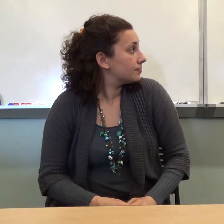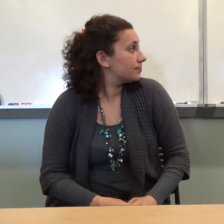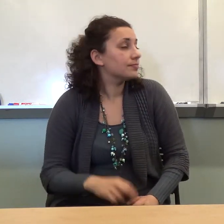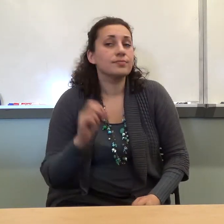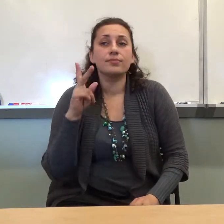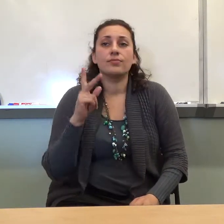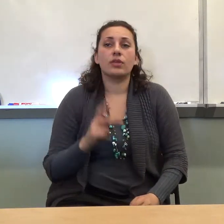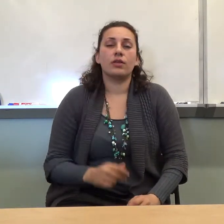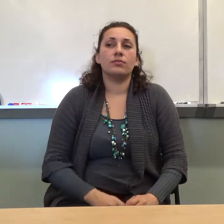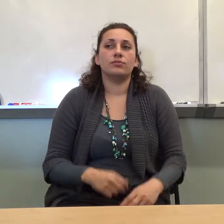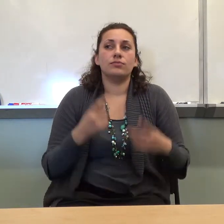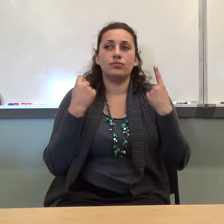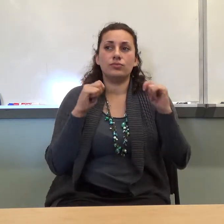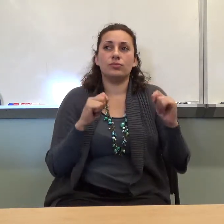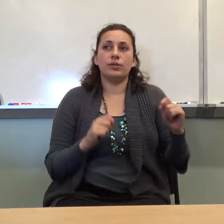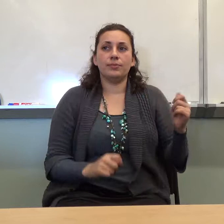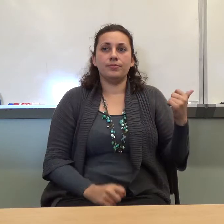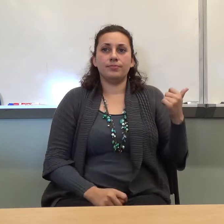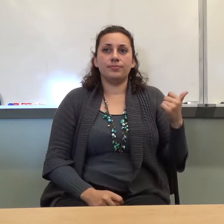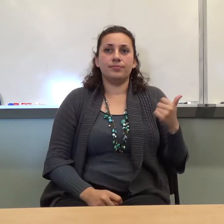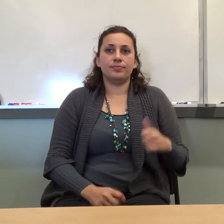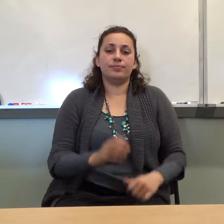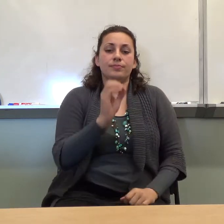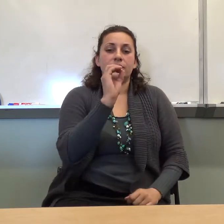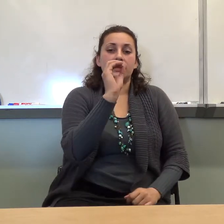let's do this. This will be a 0, this will be a 1.